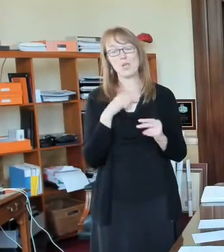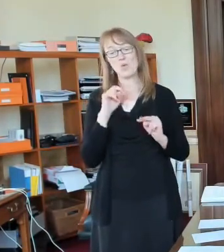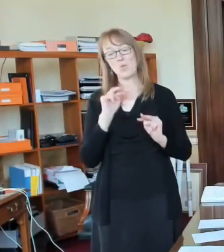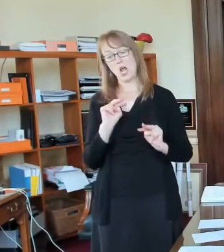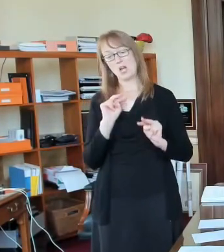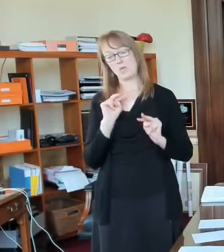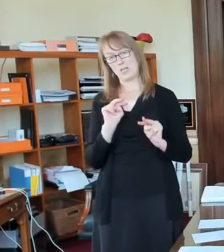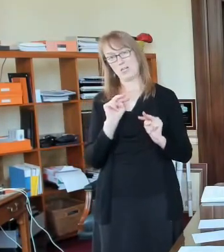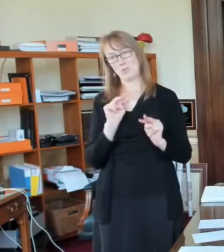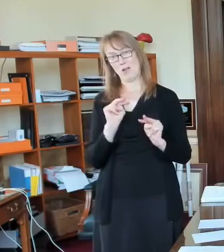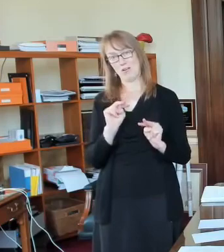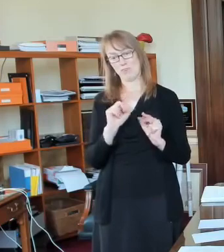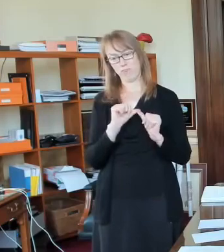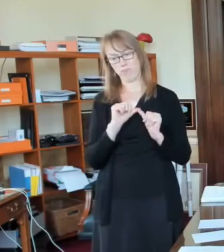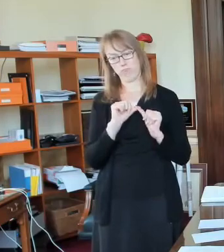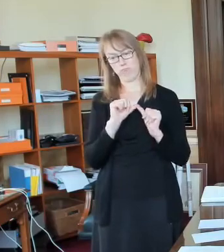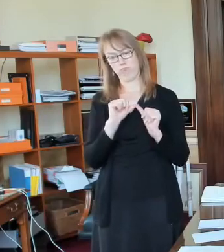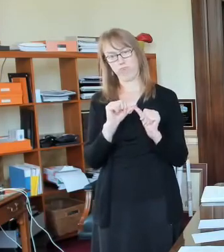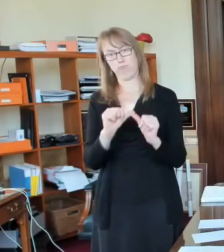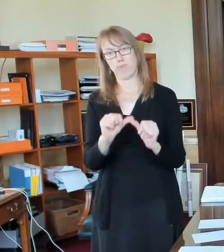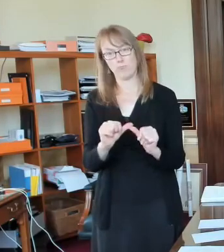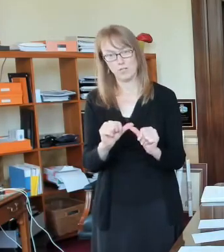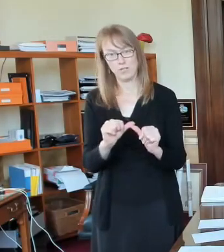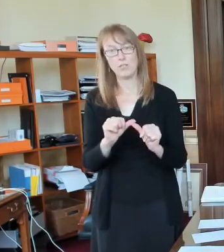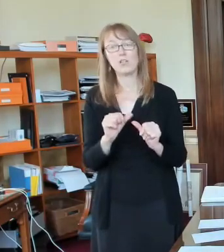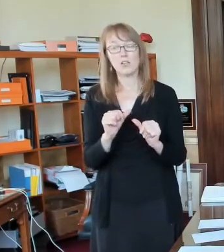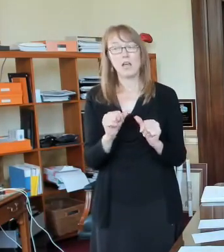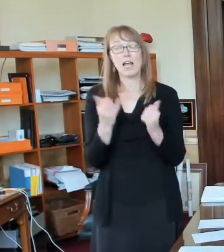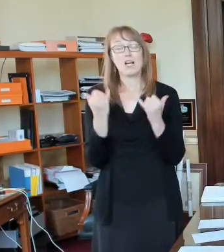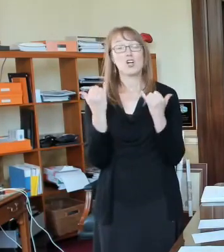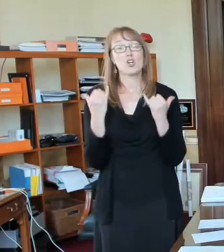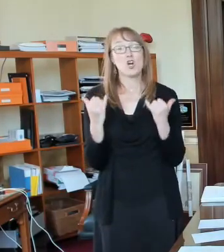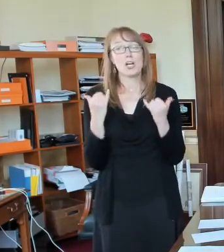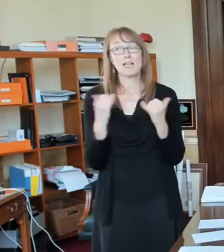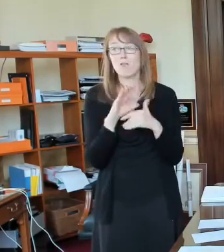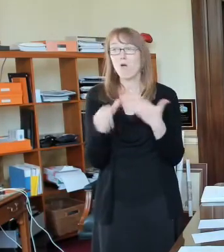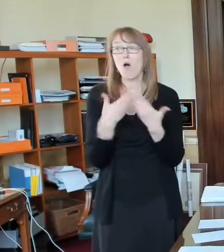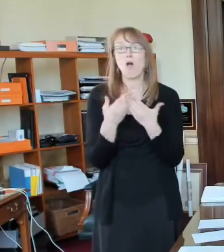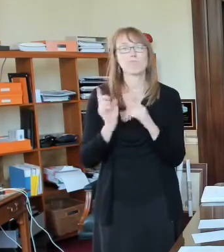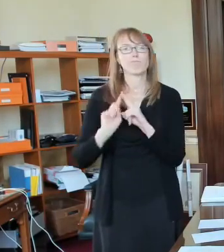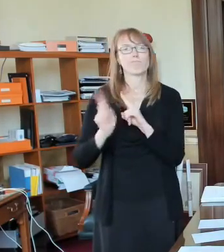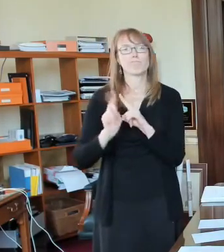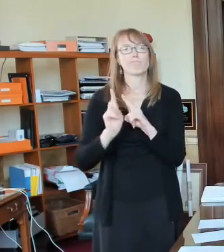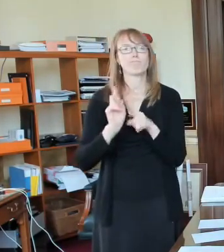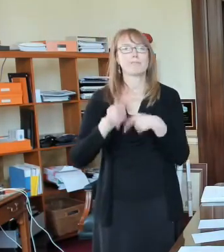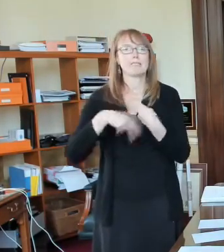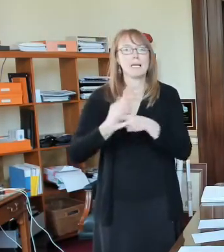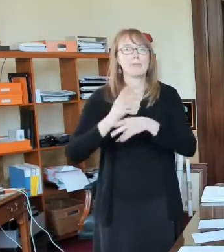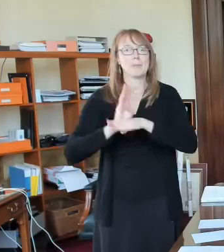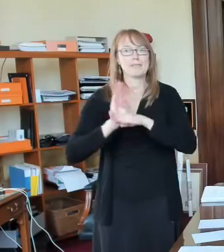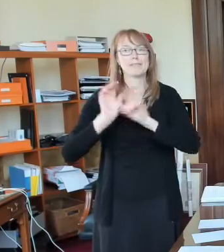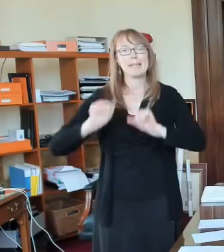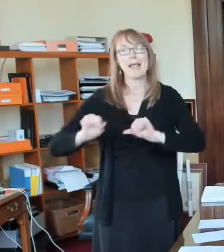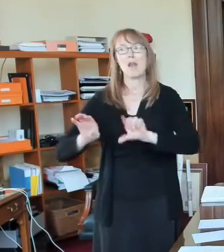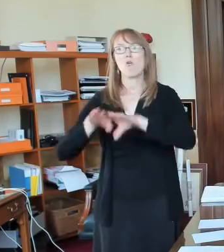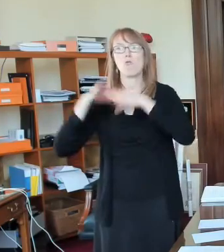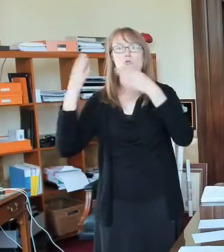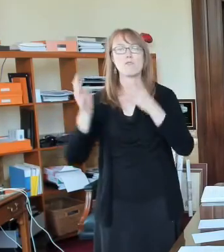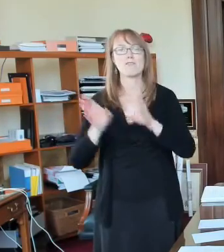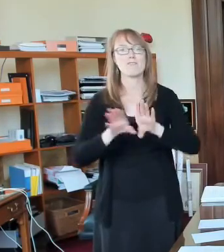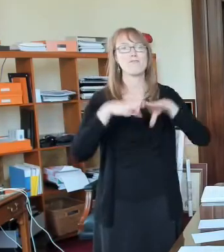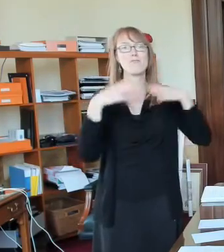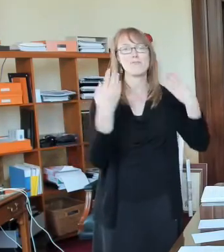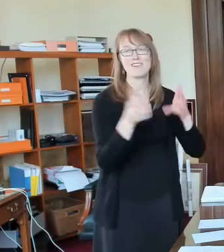of businesses are now able to be opened with restrictions. And so it's not like phase 1, 2,